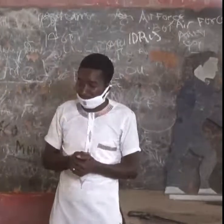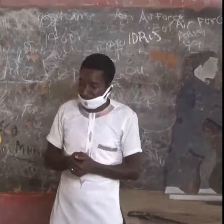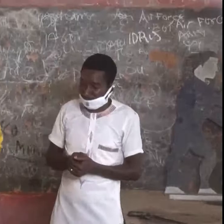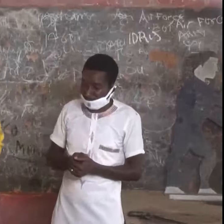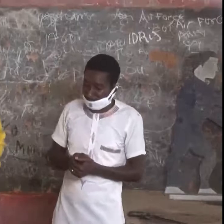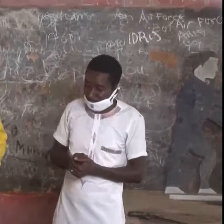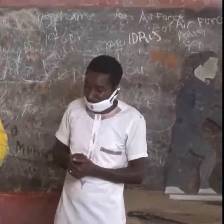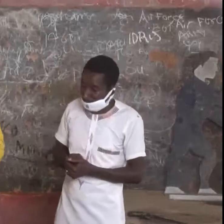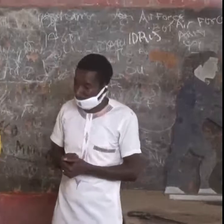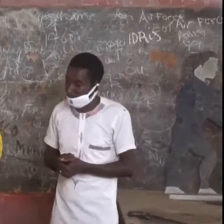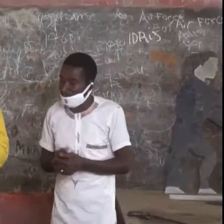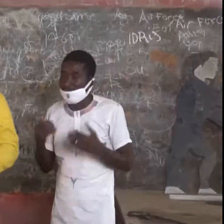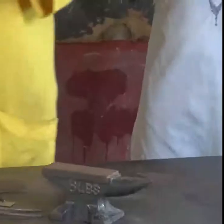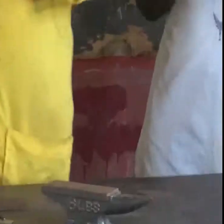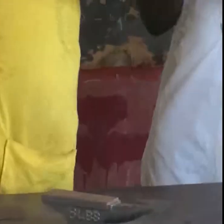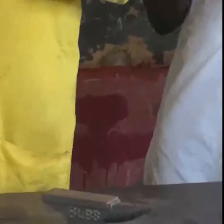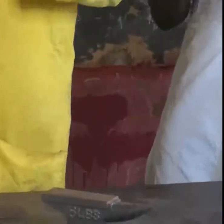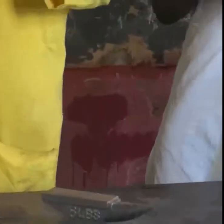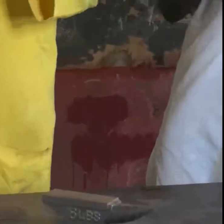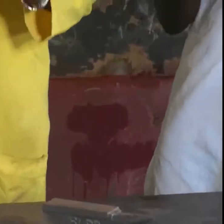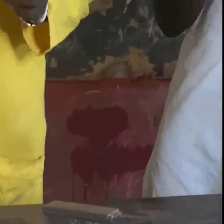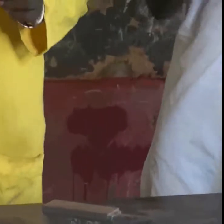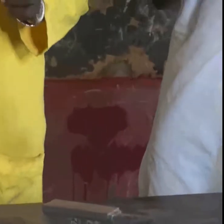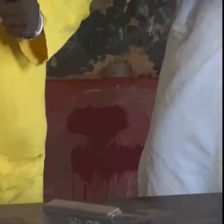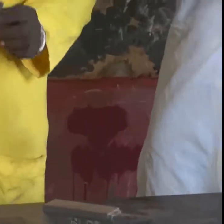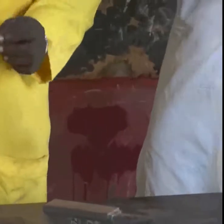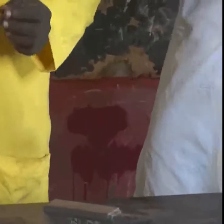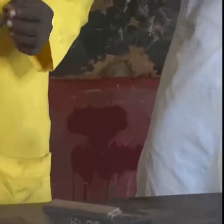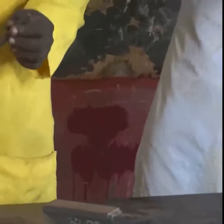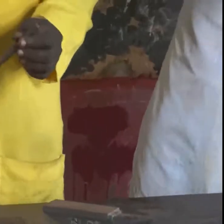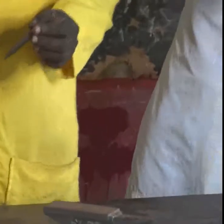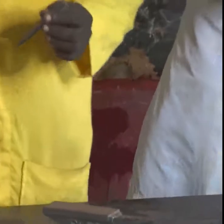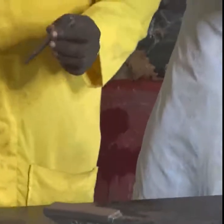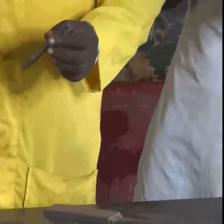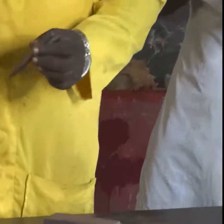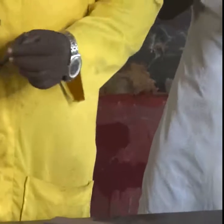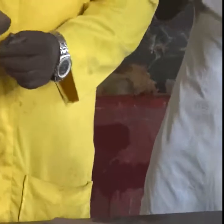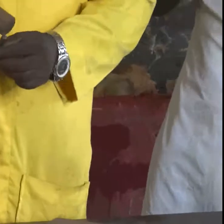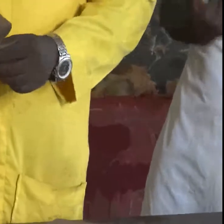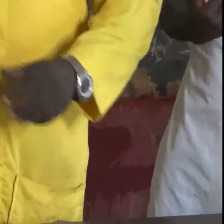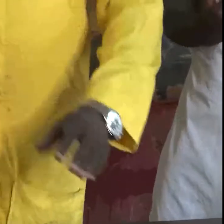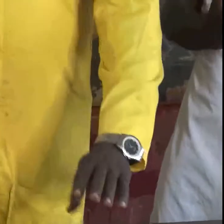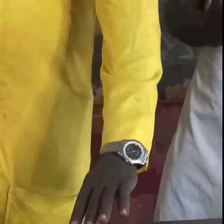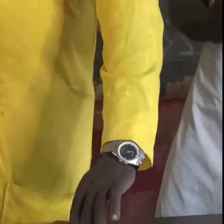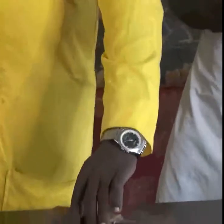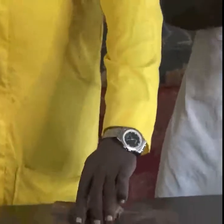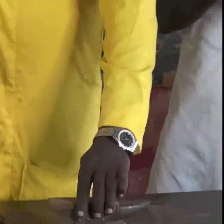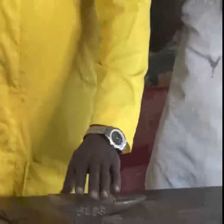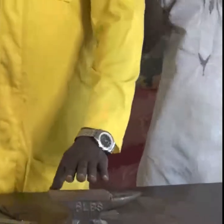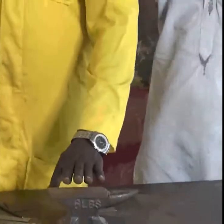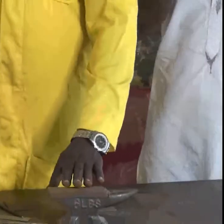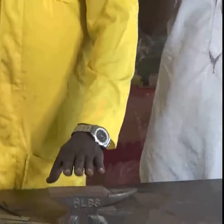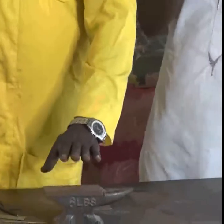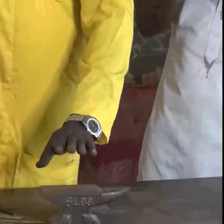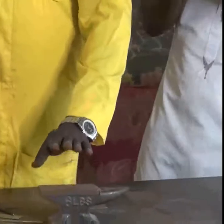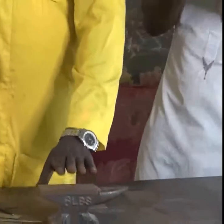have introduced to you earlier on, that the center punch is used in conjunction with the hammer and what we